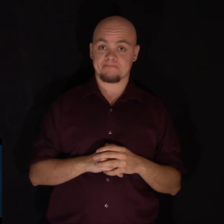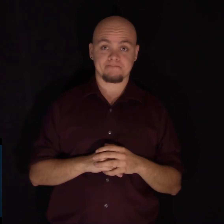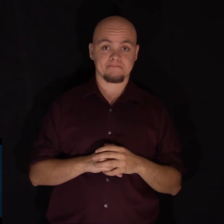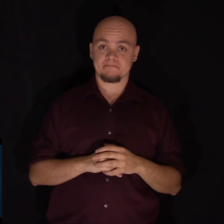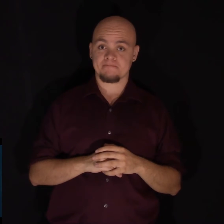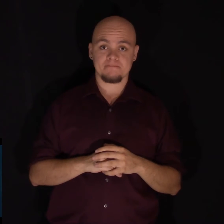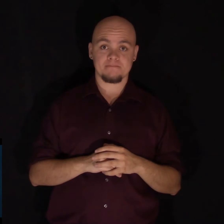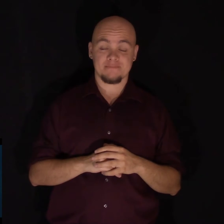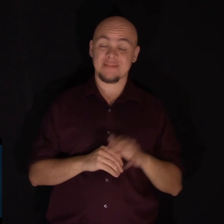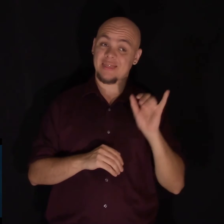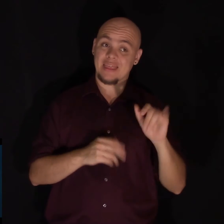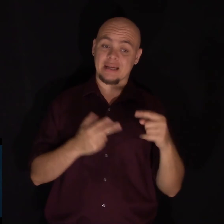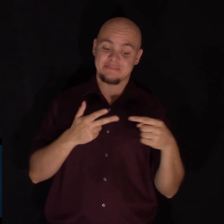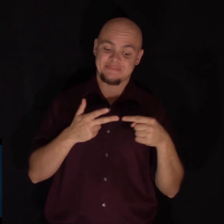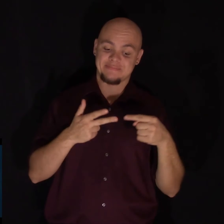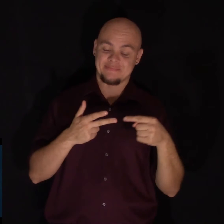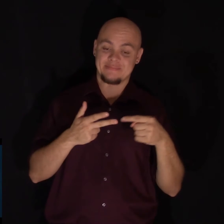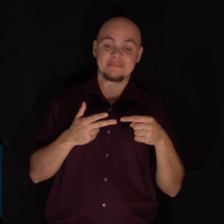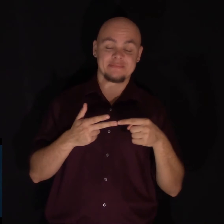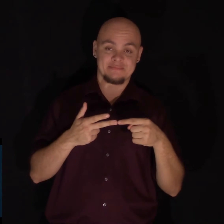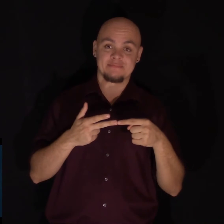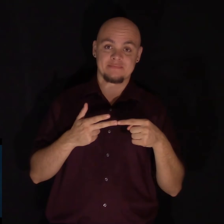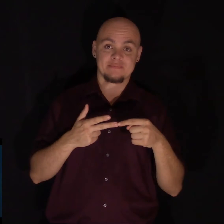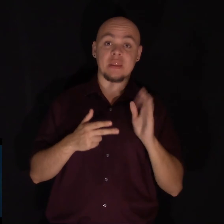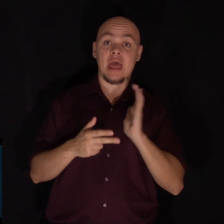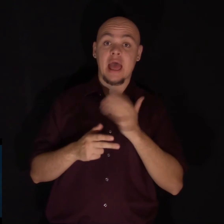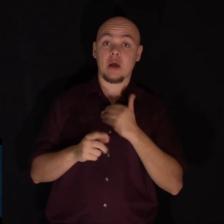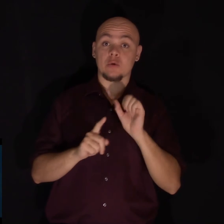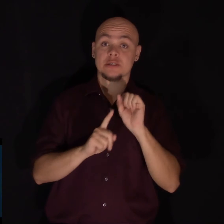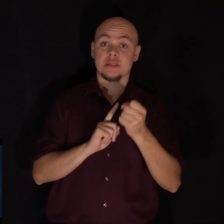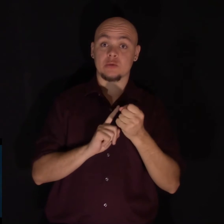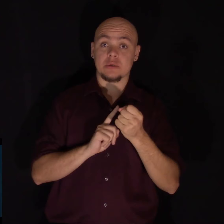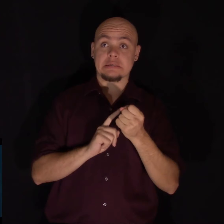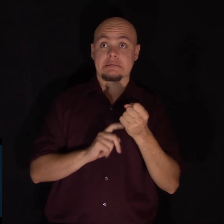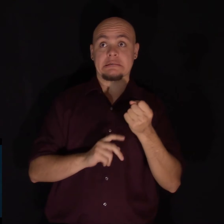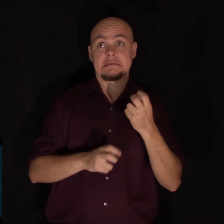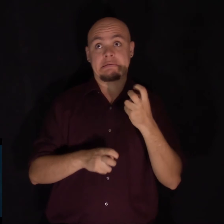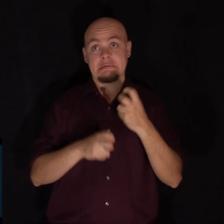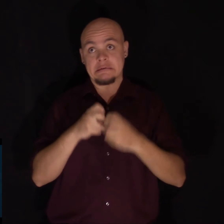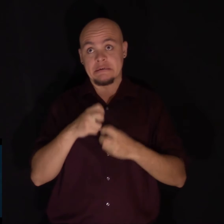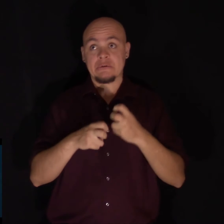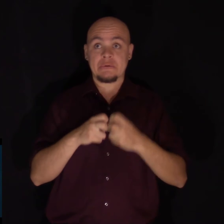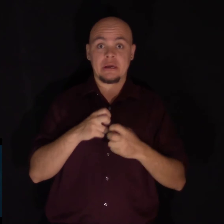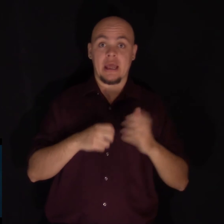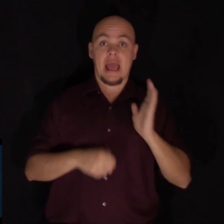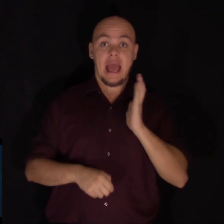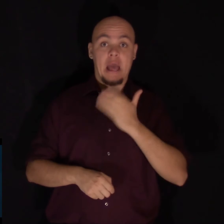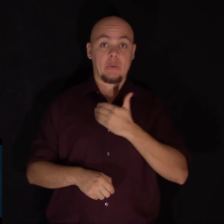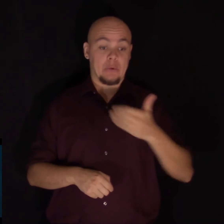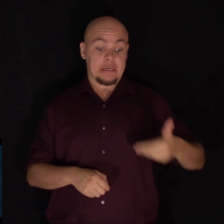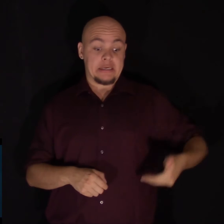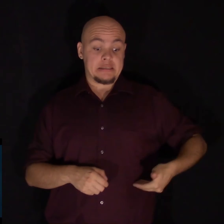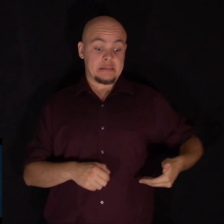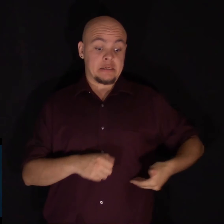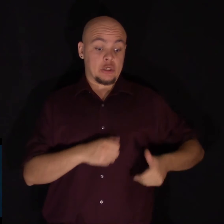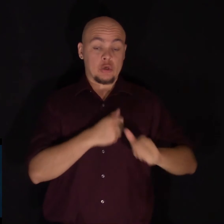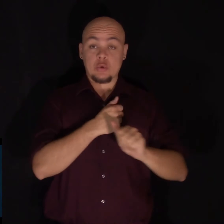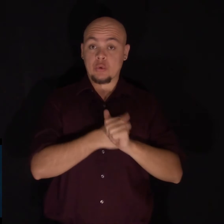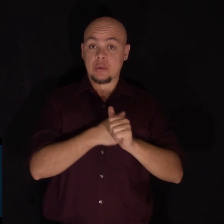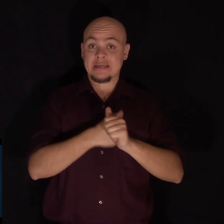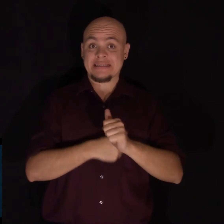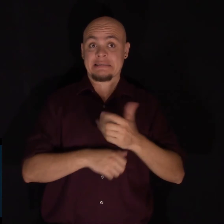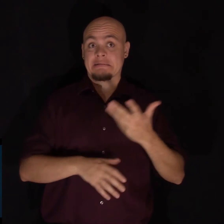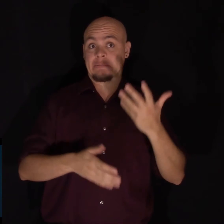really is the crucial insight. This is what makes our situation so precarious. And this is what makes our intuitions about risk so